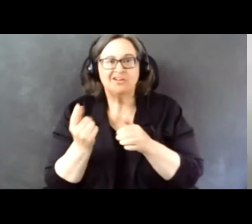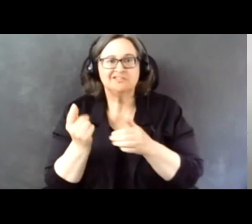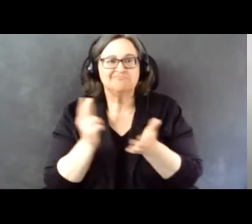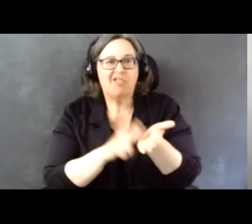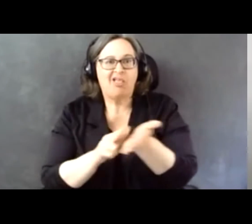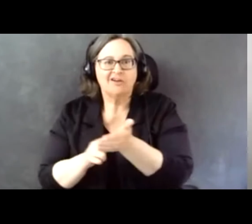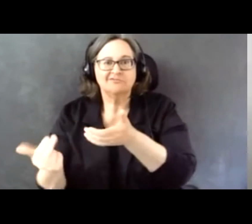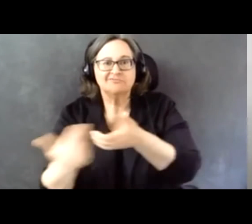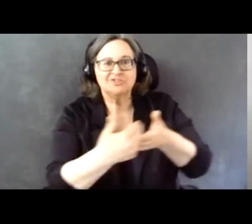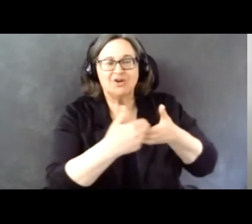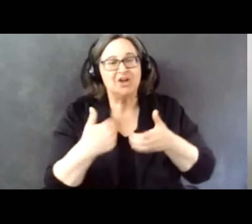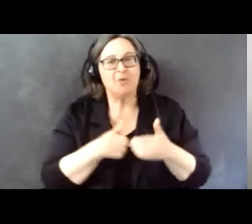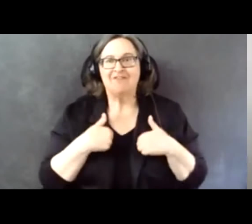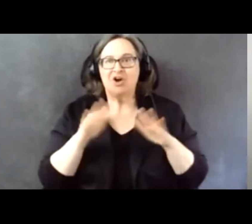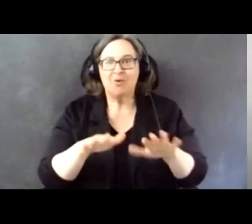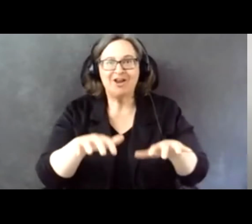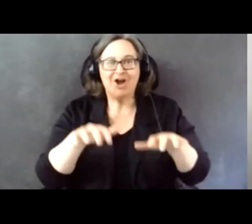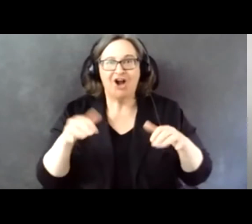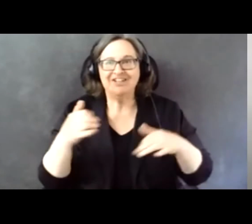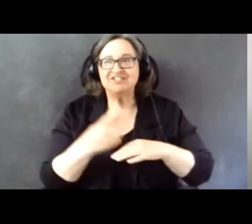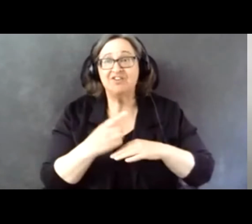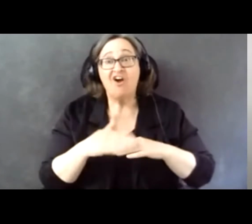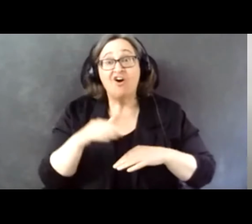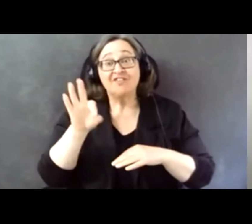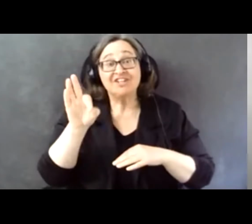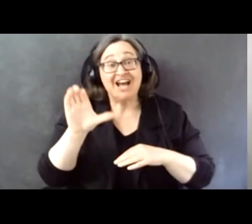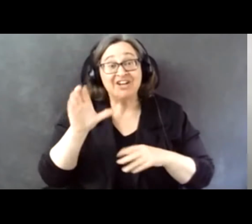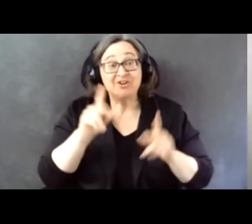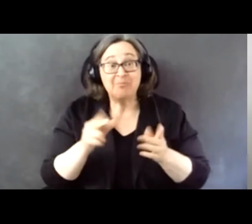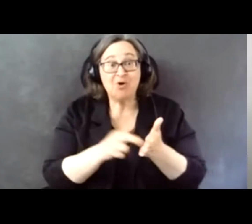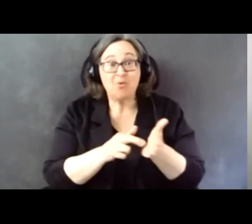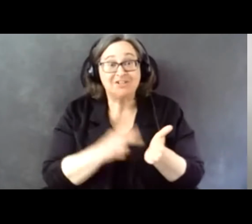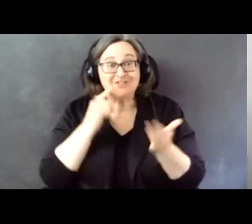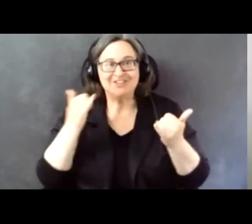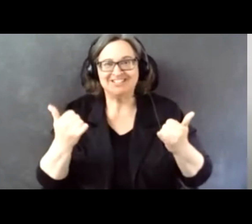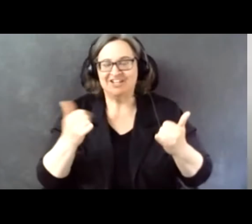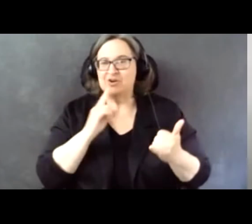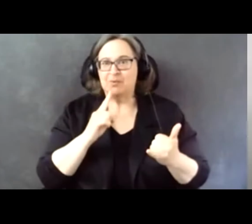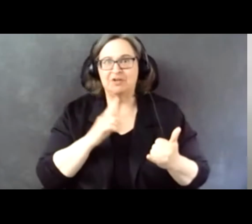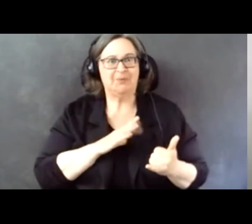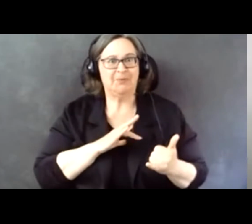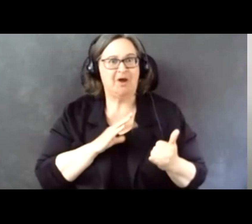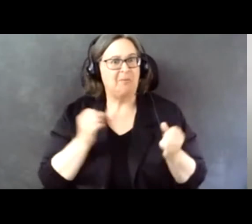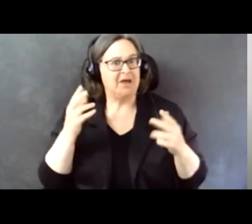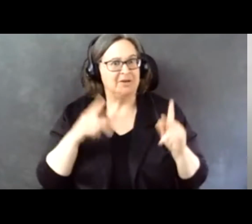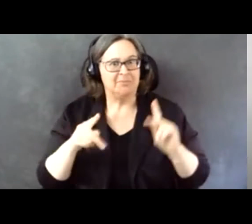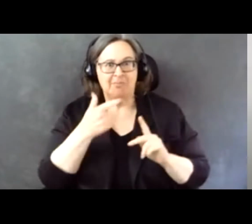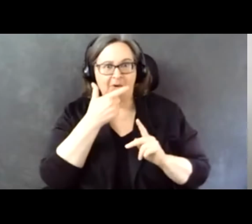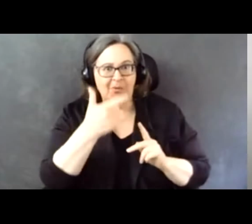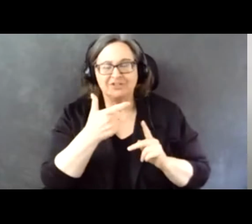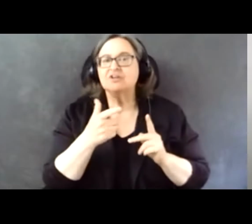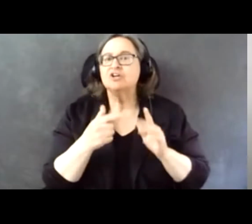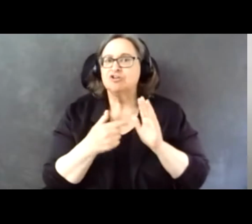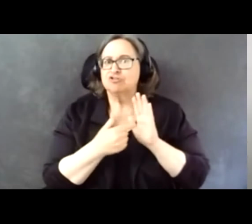we have a really great audience today there's over 900 people registered for today's event which is a really great turnout and shows the strength of the